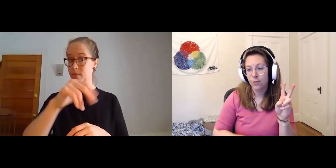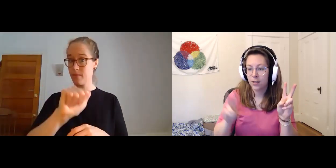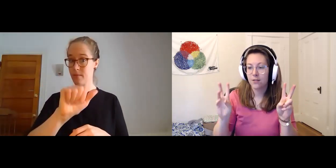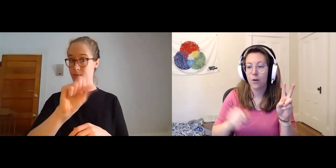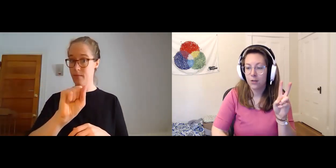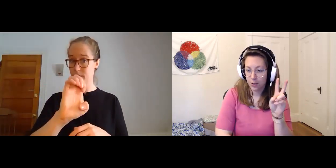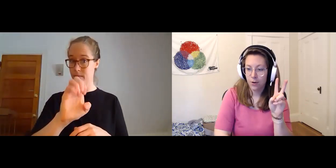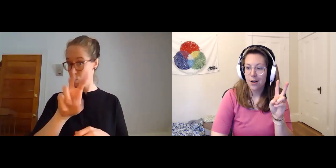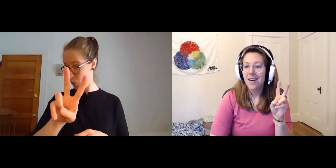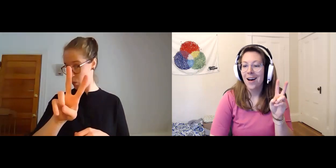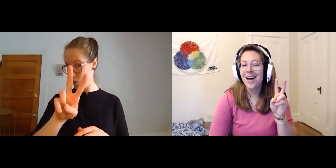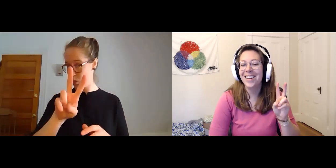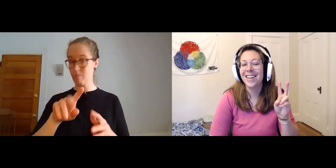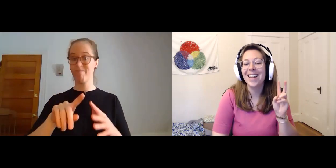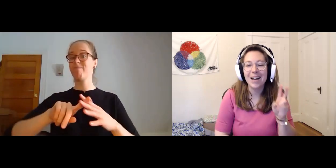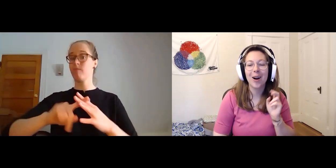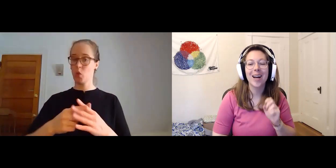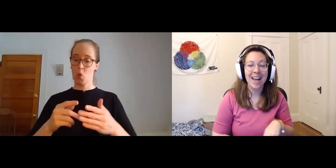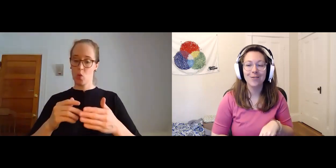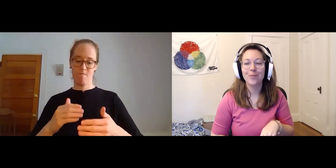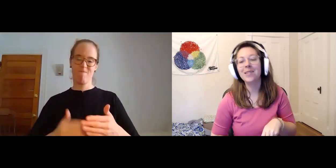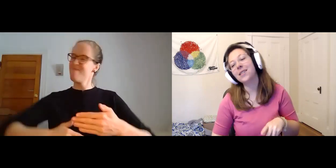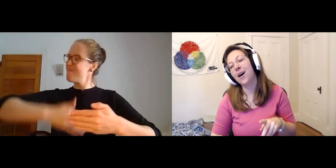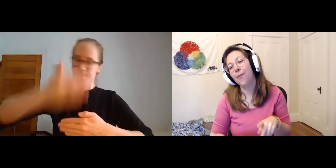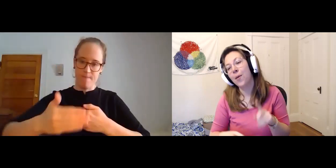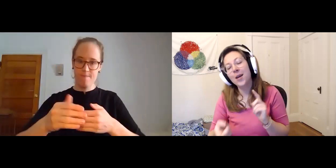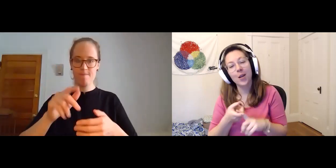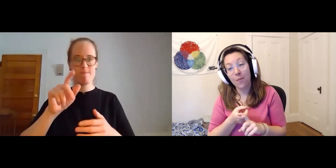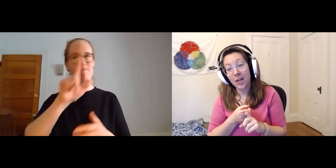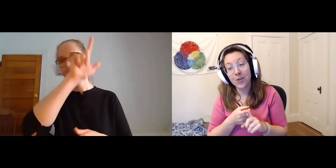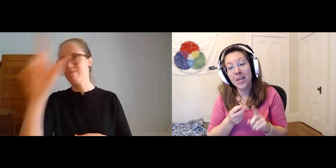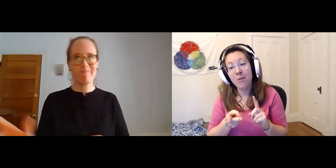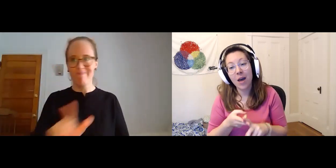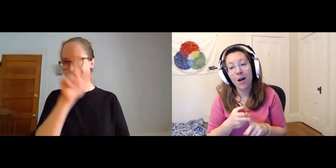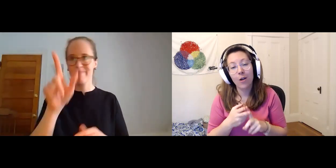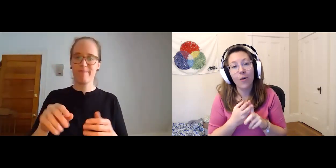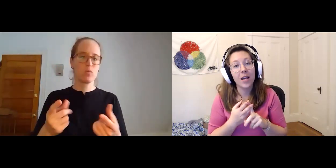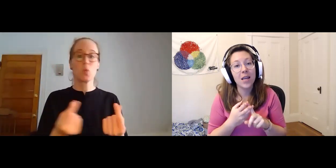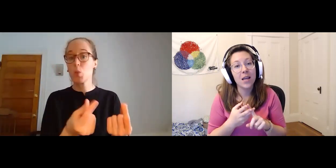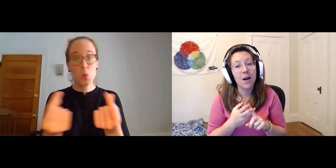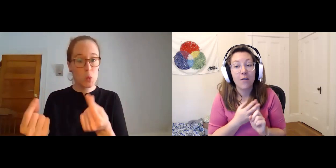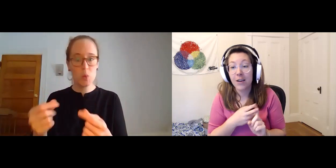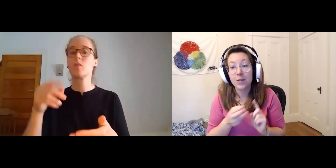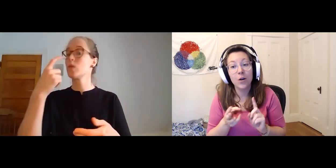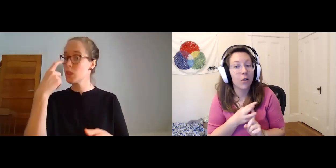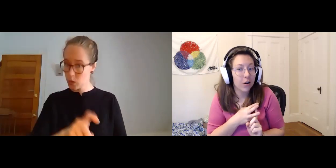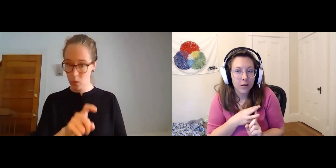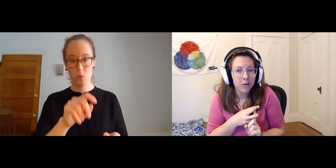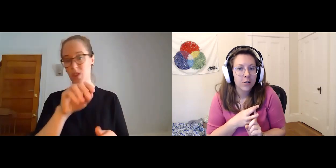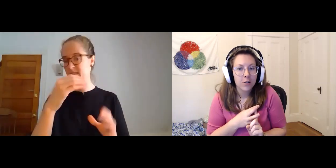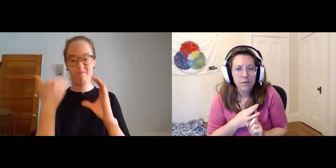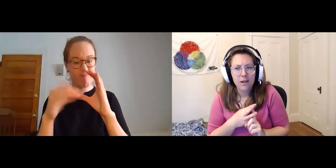phase two, this is for two, library announcements, in your email or on Facebook